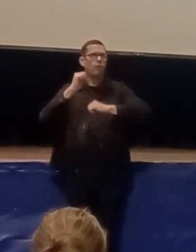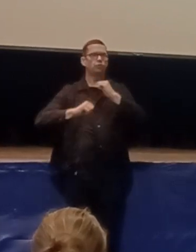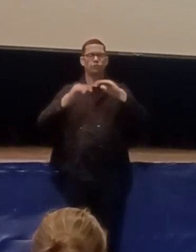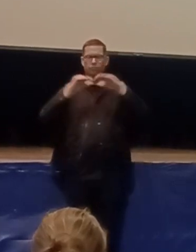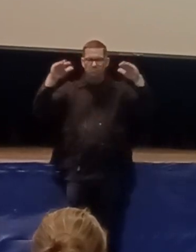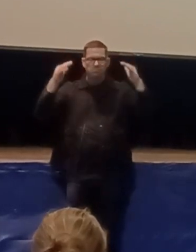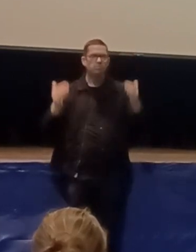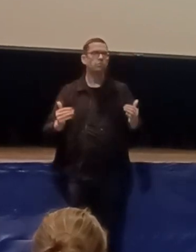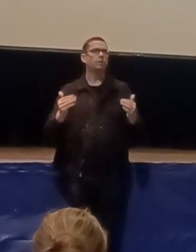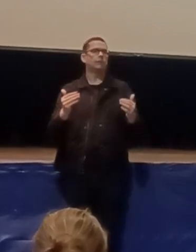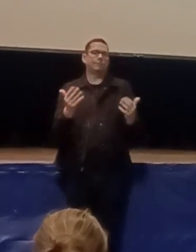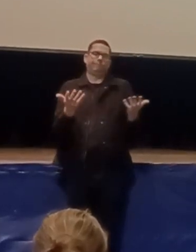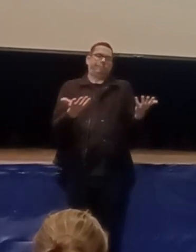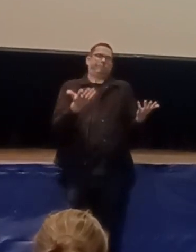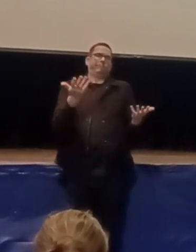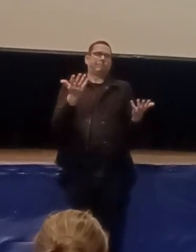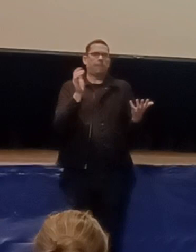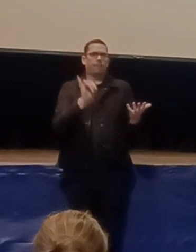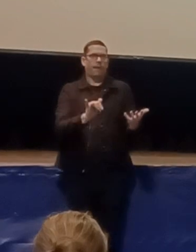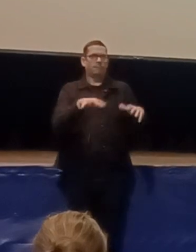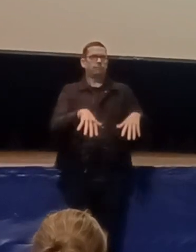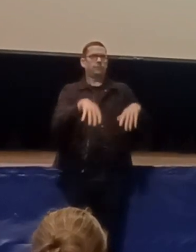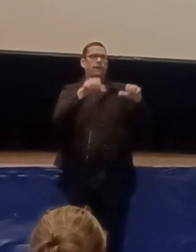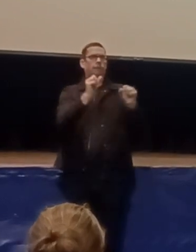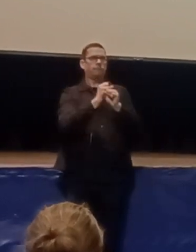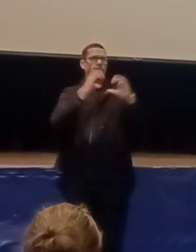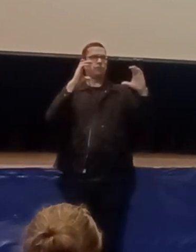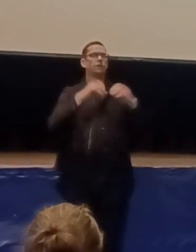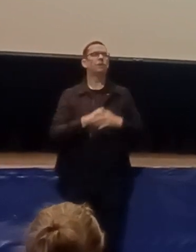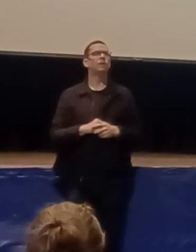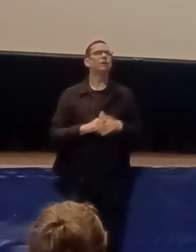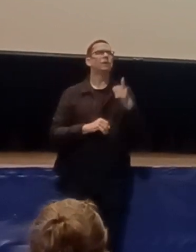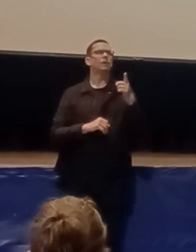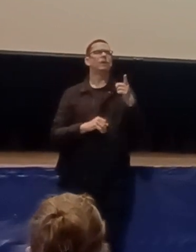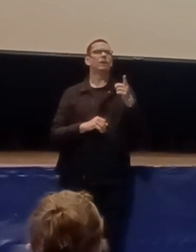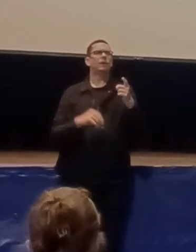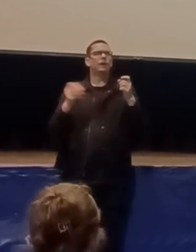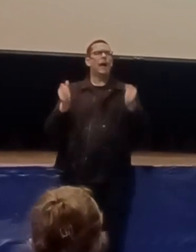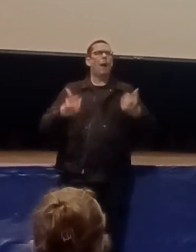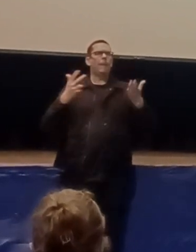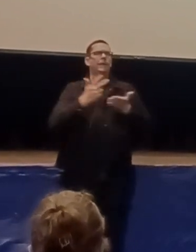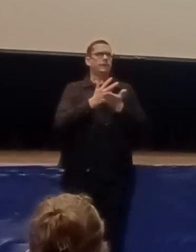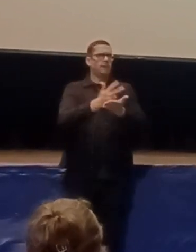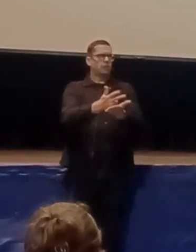sort of take up as part of the visioning for those 8 acres. How many spaces do you think you need?